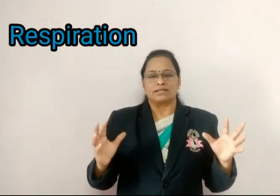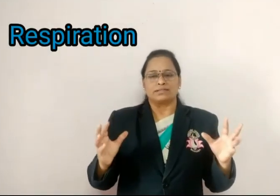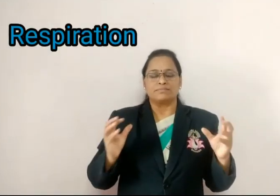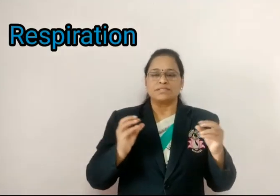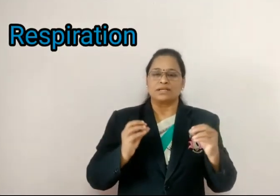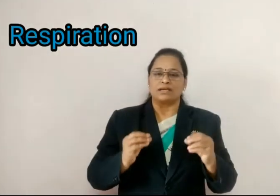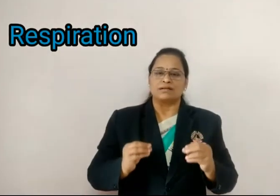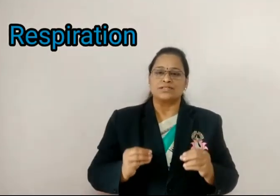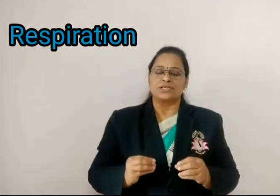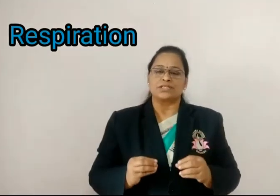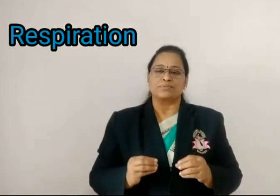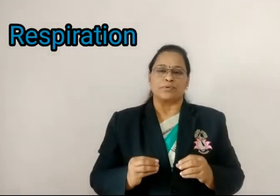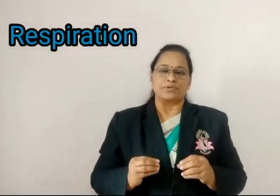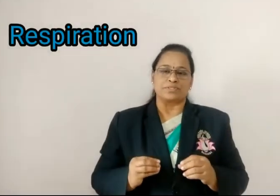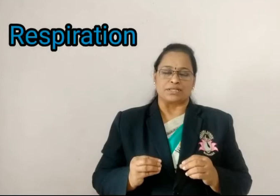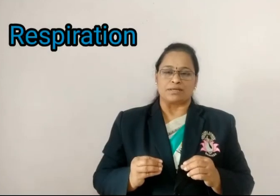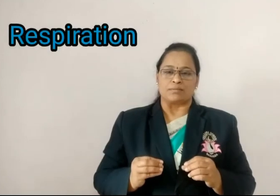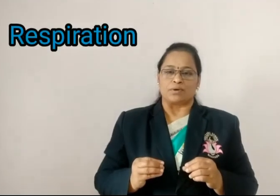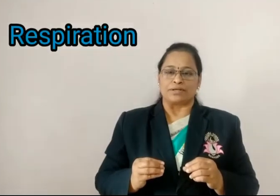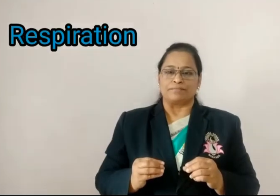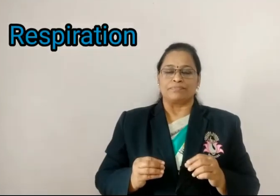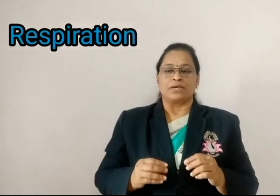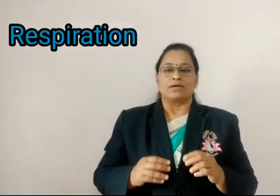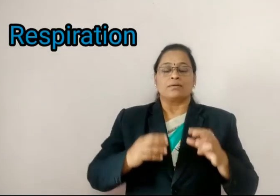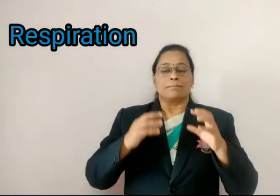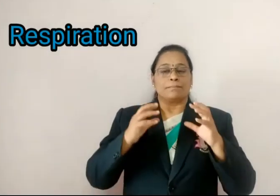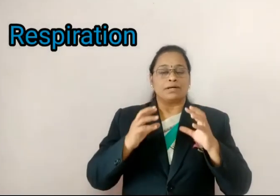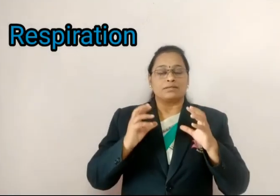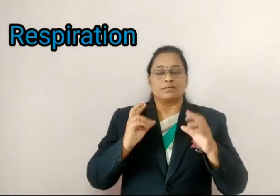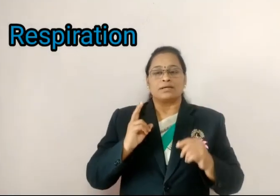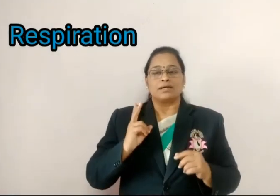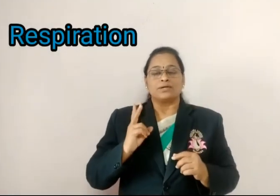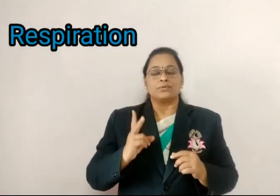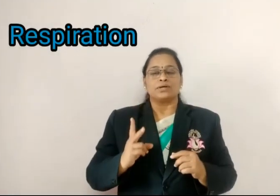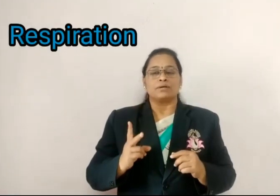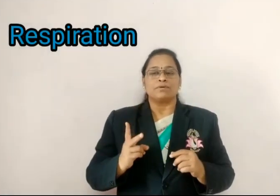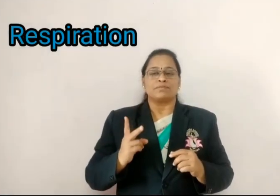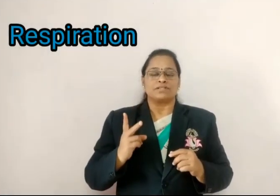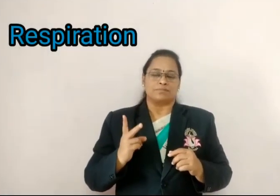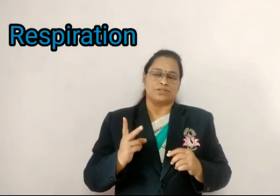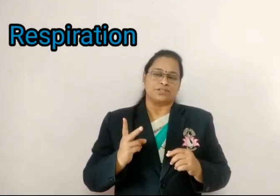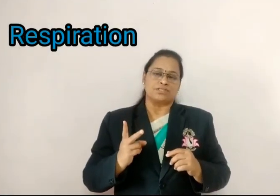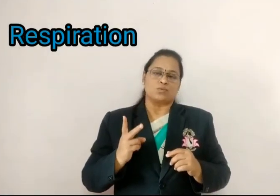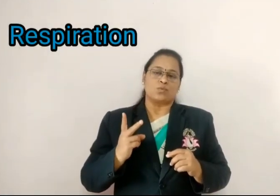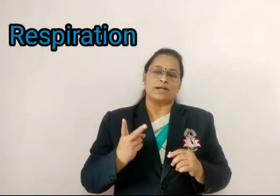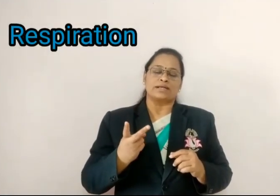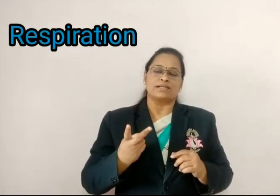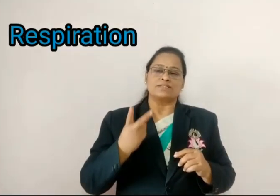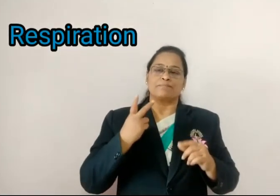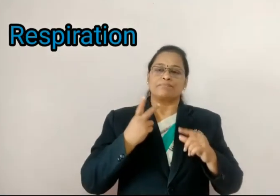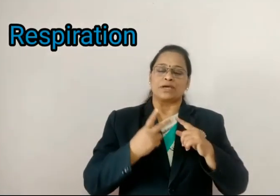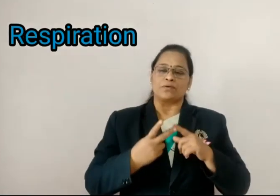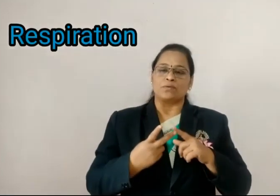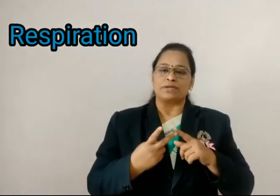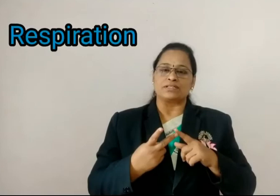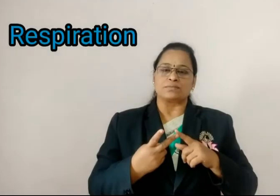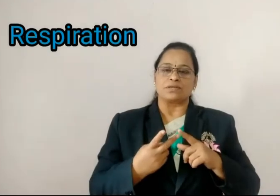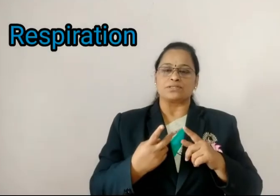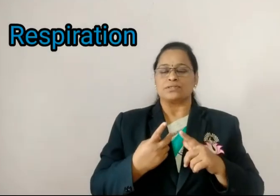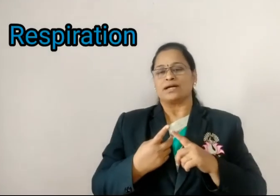organisms, energy is produced in their body. But there are two types of respirations. One is aerobic respiration and the